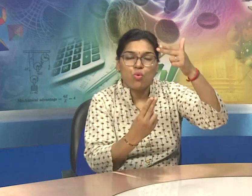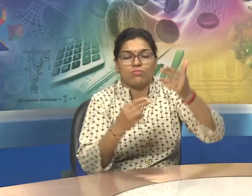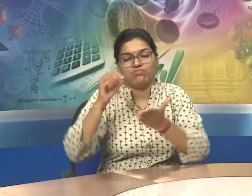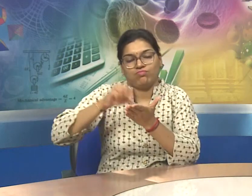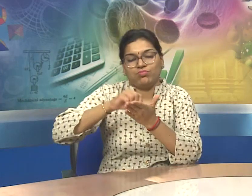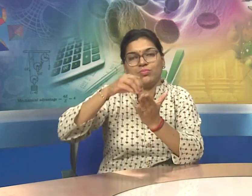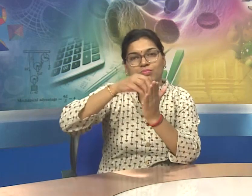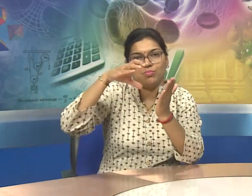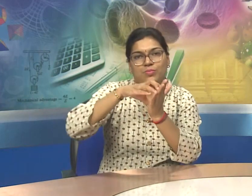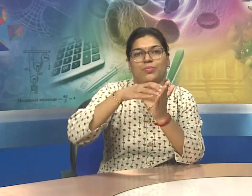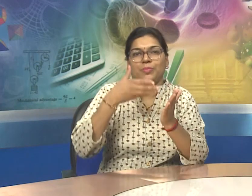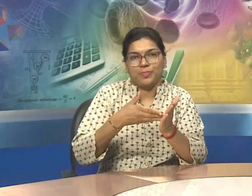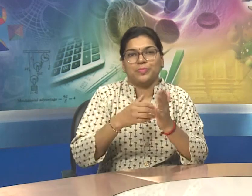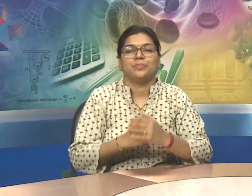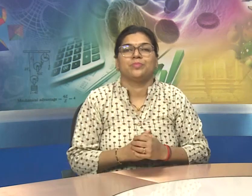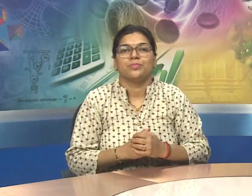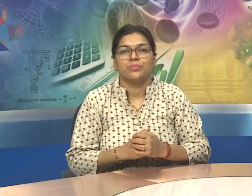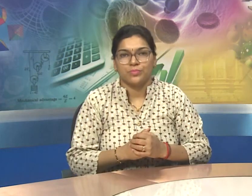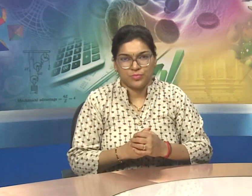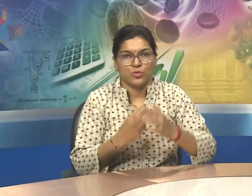This story is written by him.